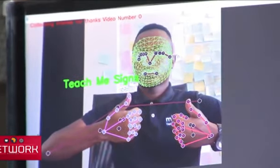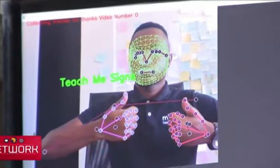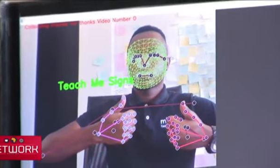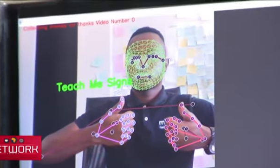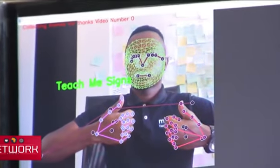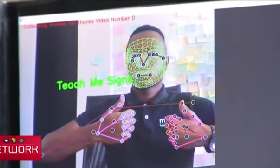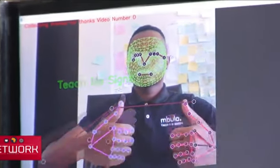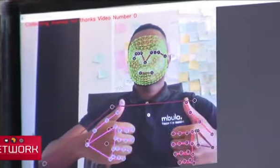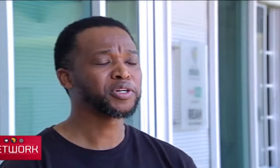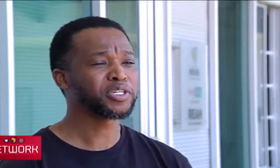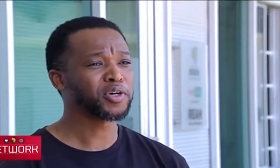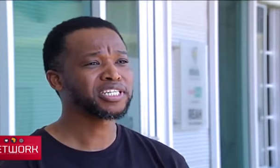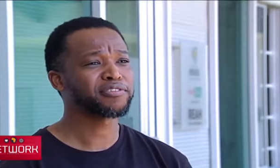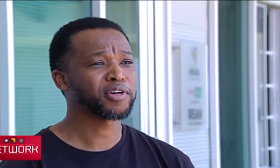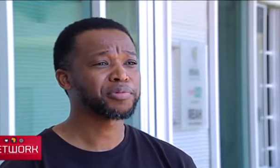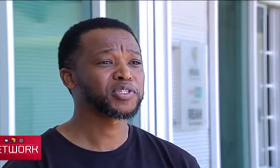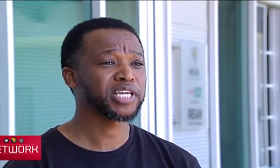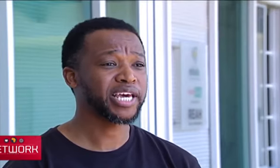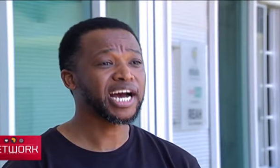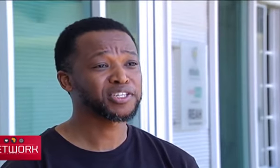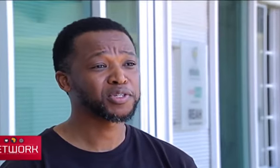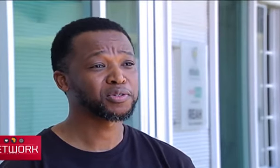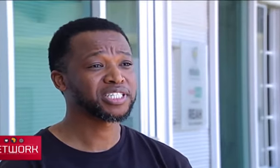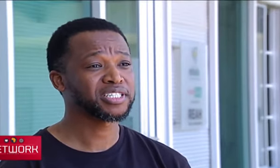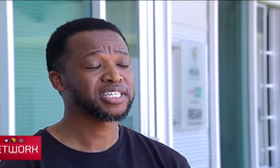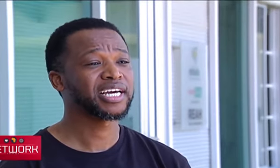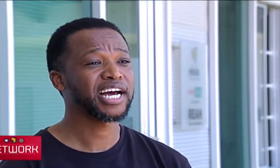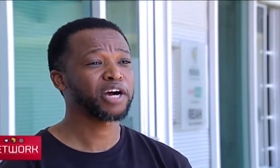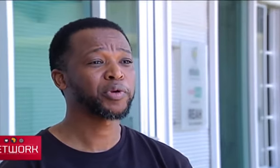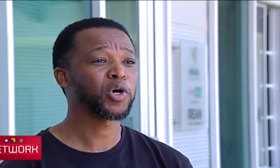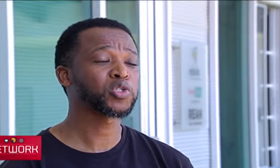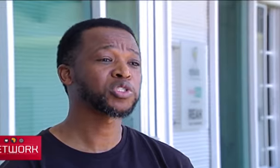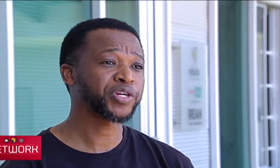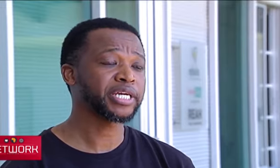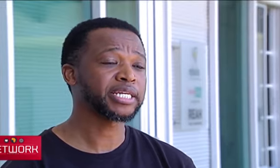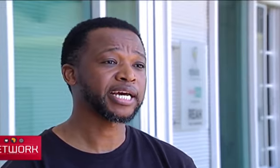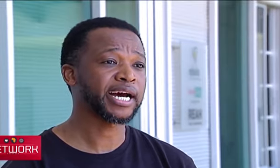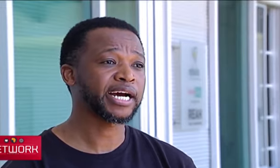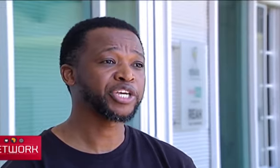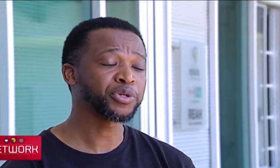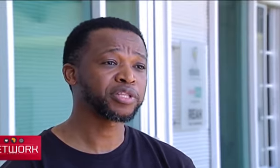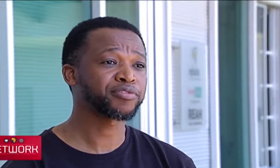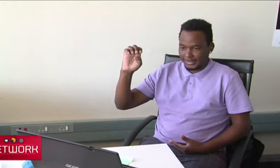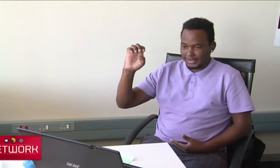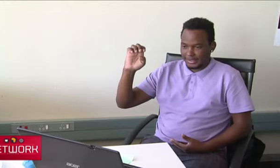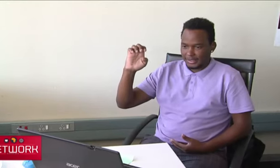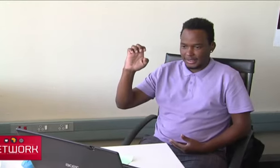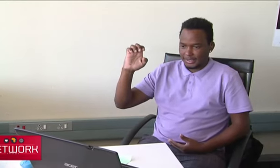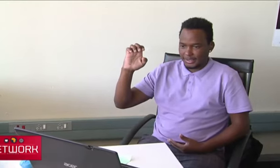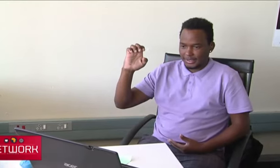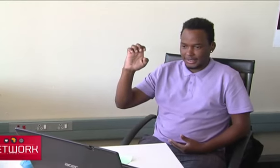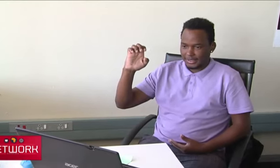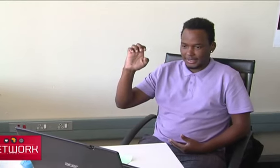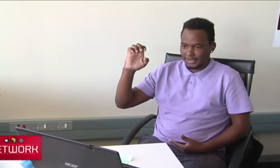ago. We're not only developing AI solution, we also train youth from the deaf community to learn